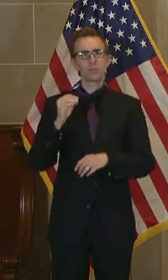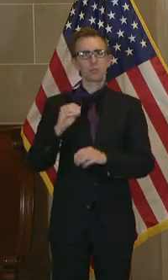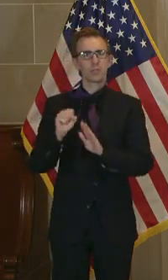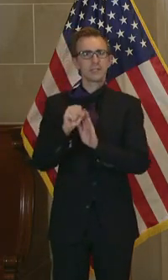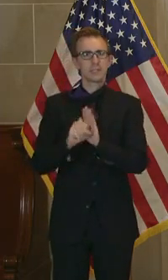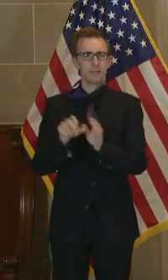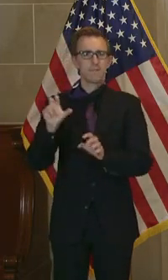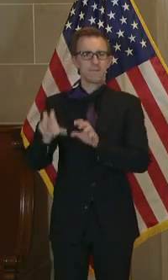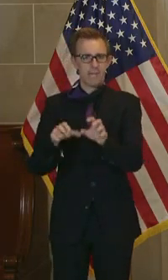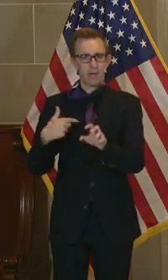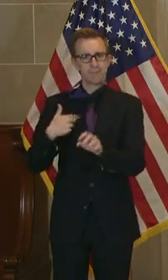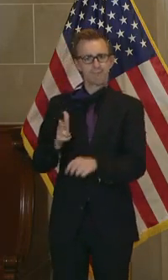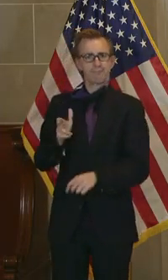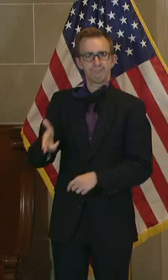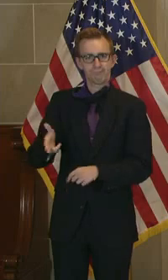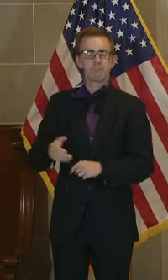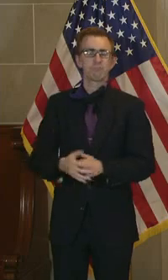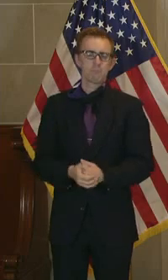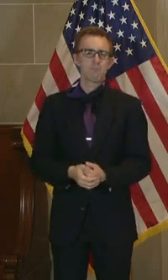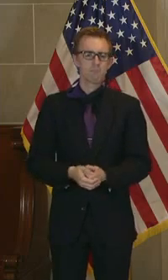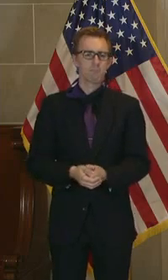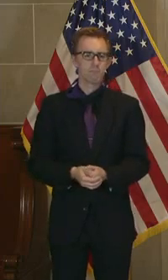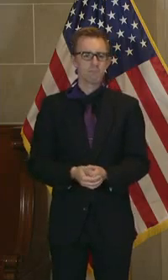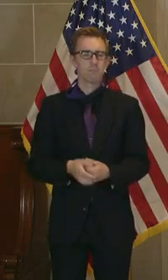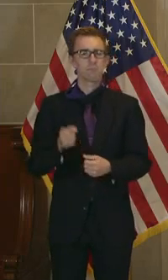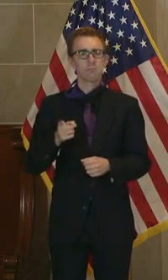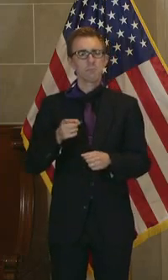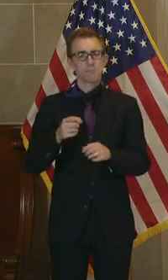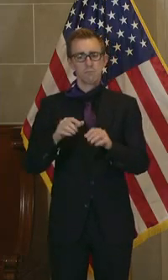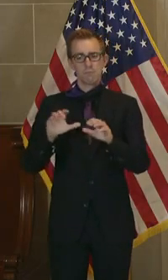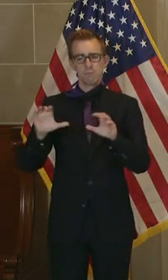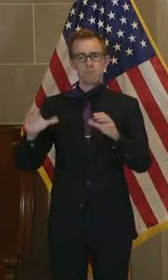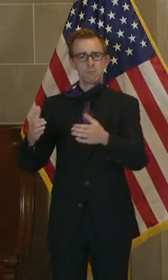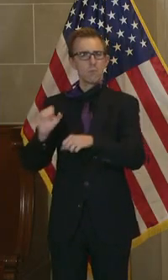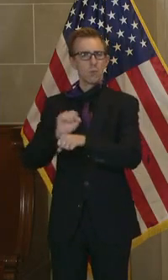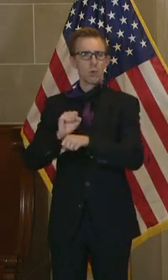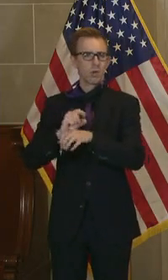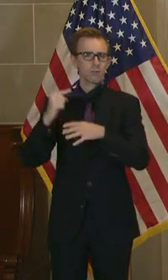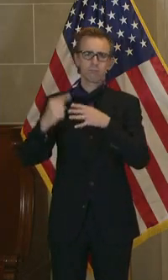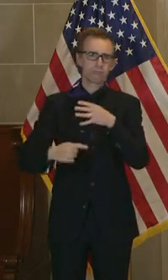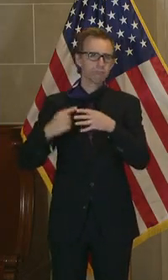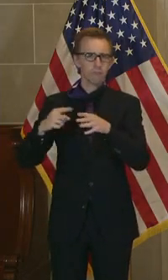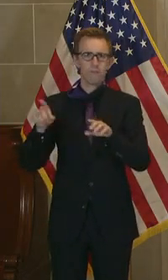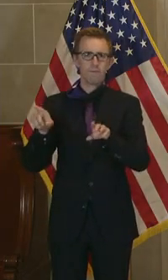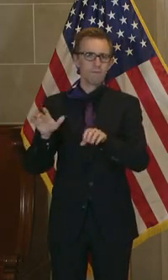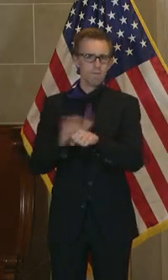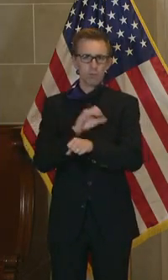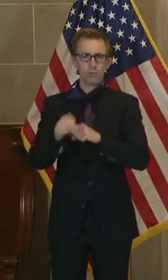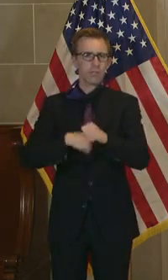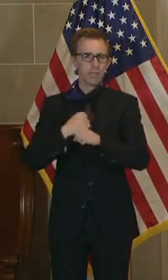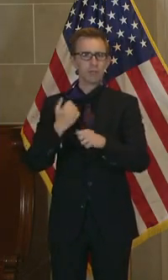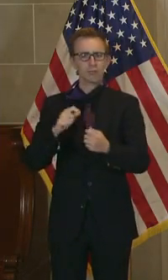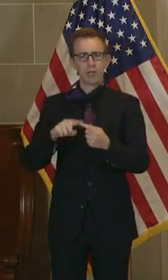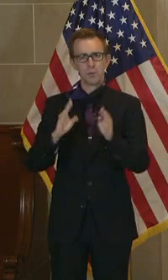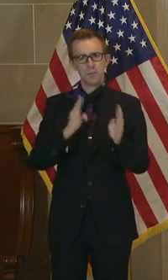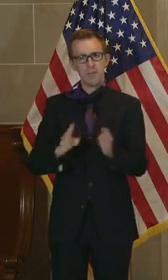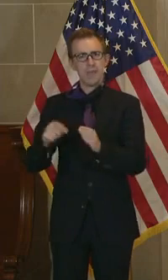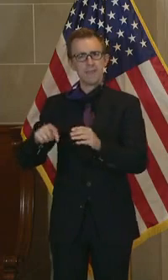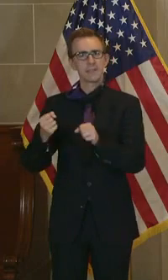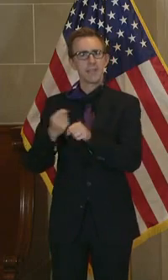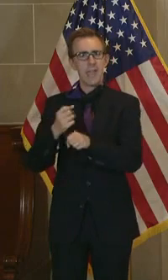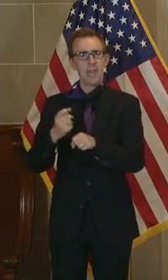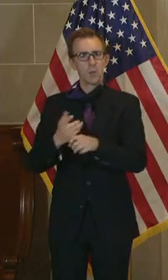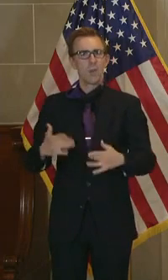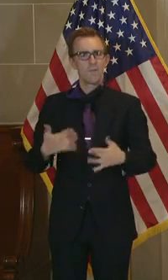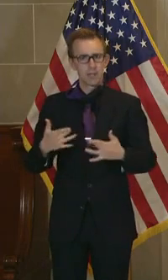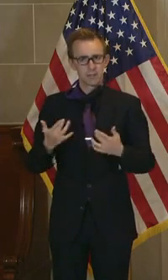Fair. This team of dedicated individuals works year-round with the staff at the Missouri State Fair to plan our annual event.